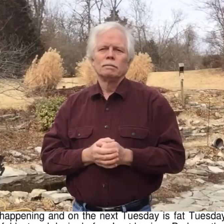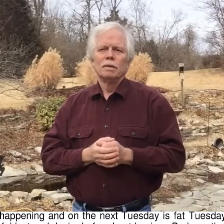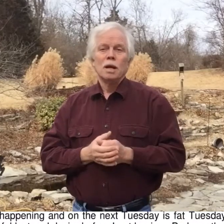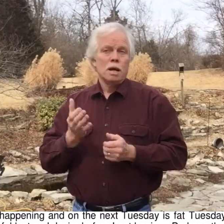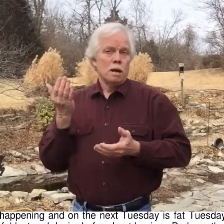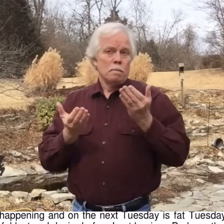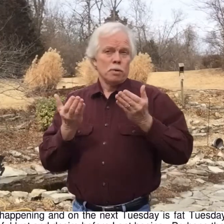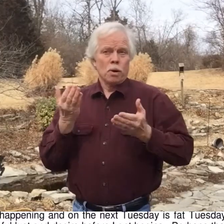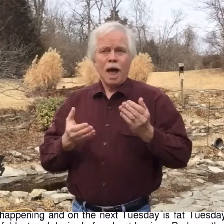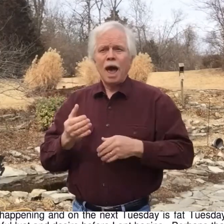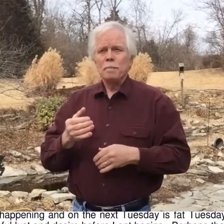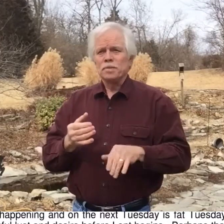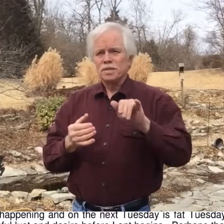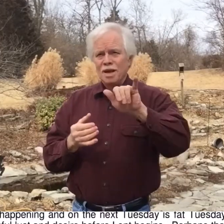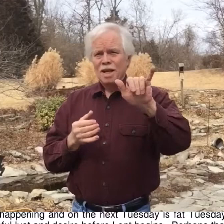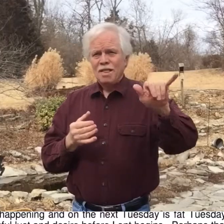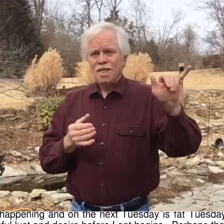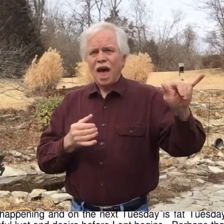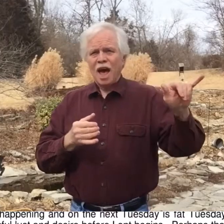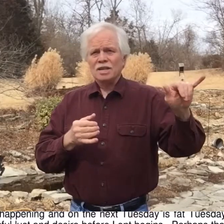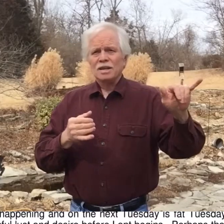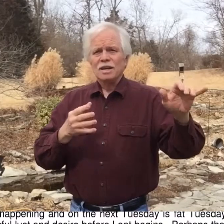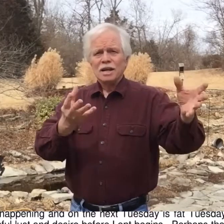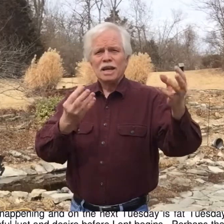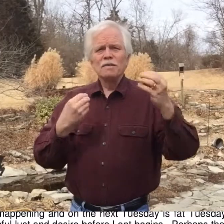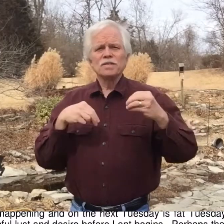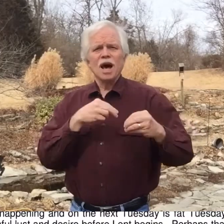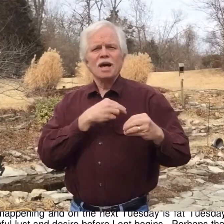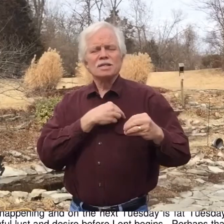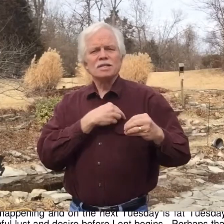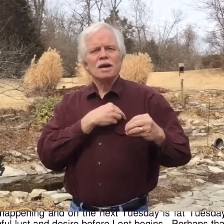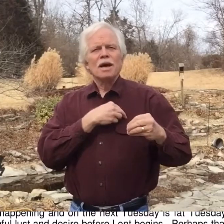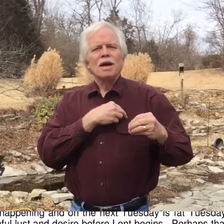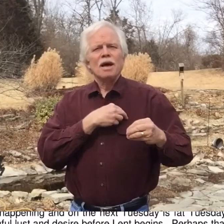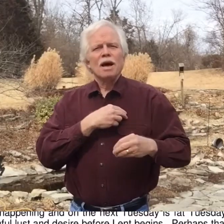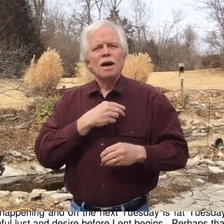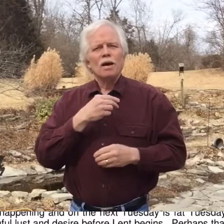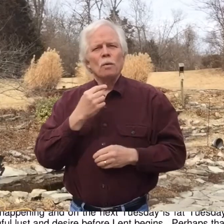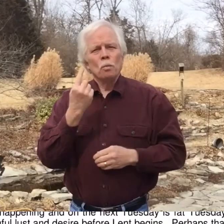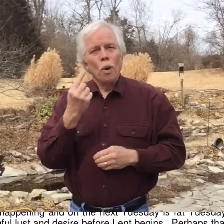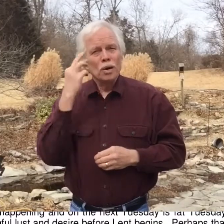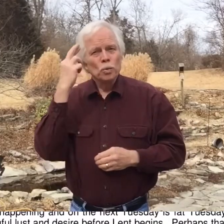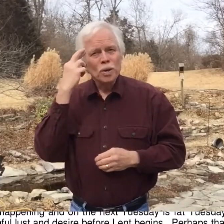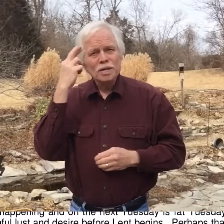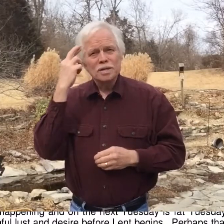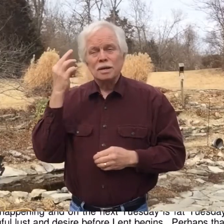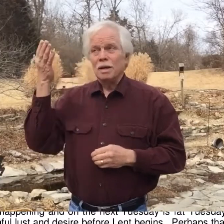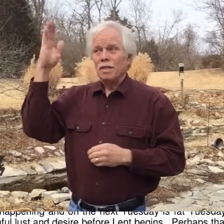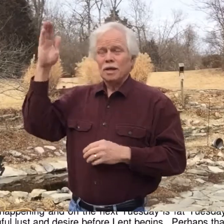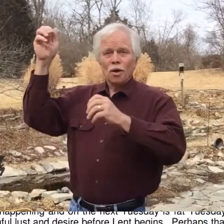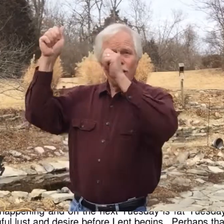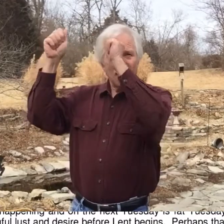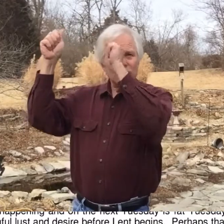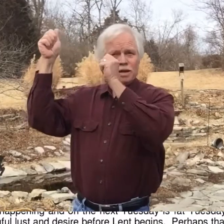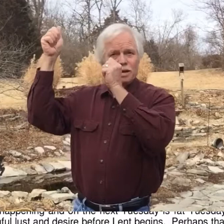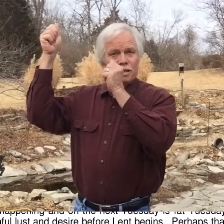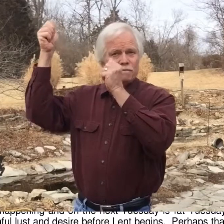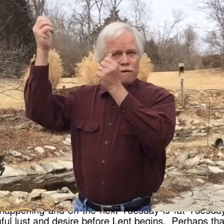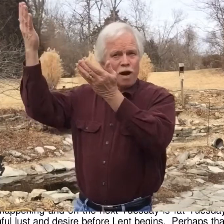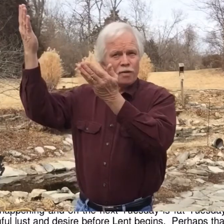Perhaps that gives us one reason that God the Father